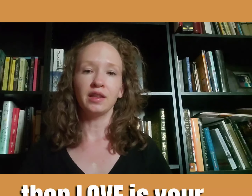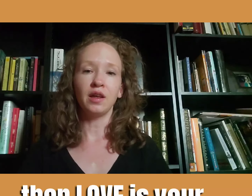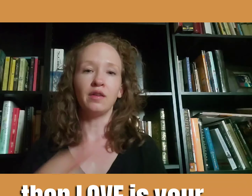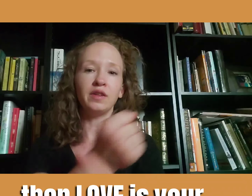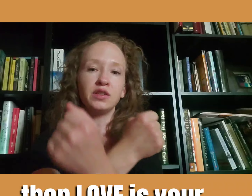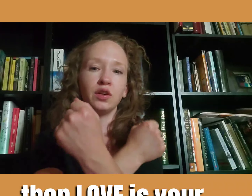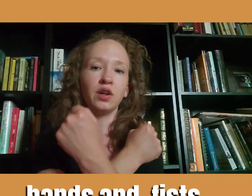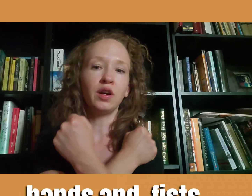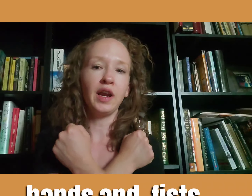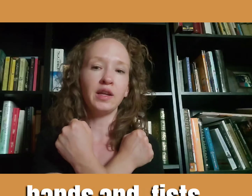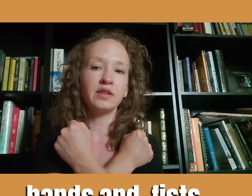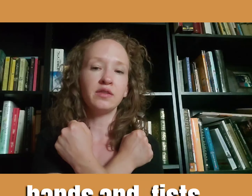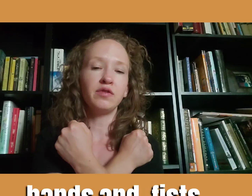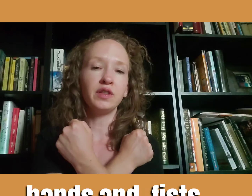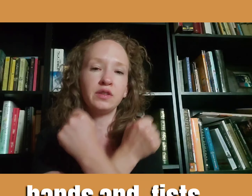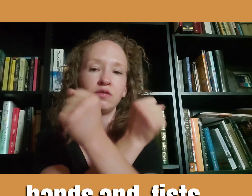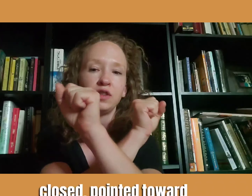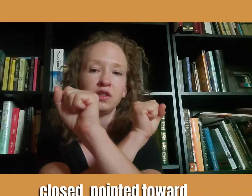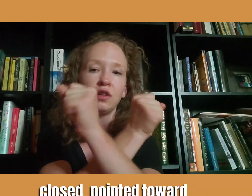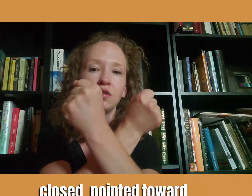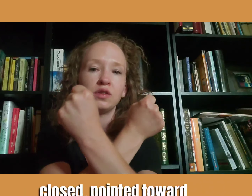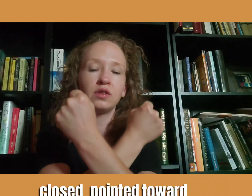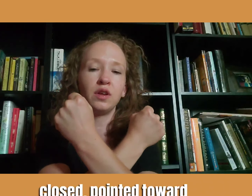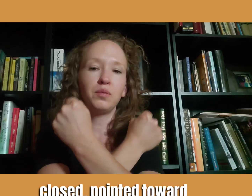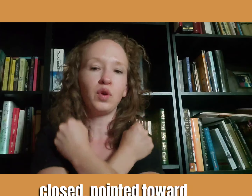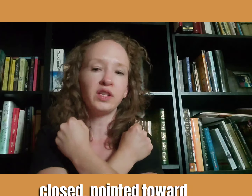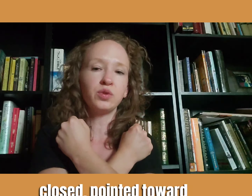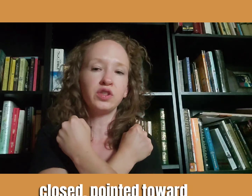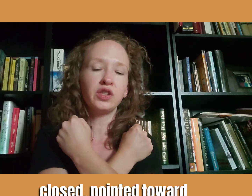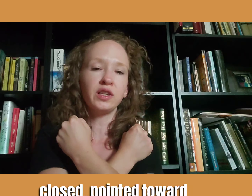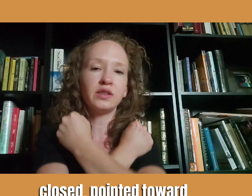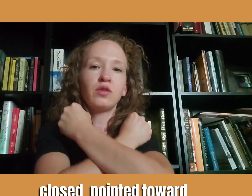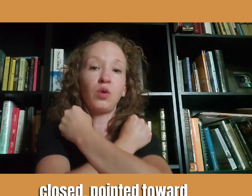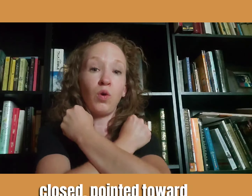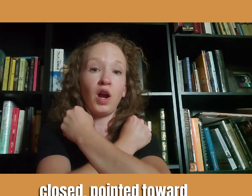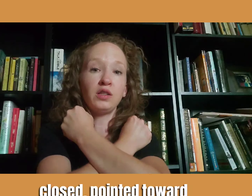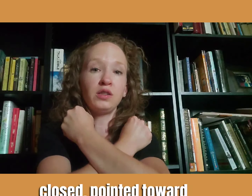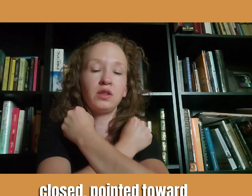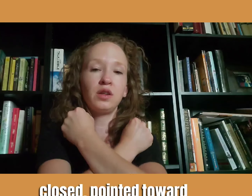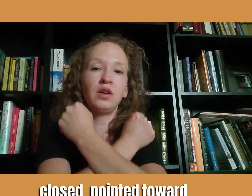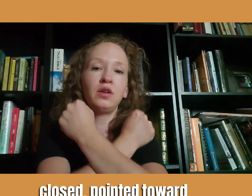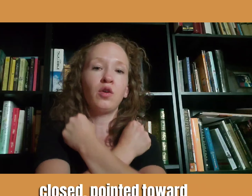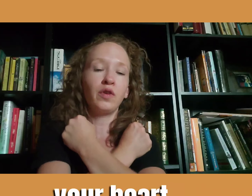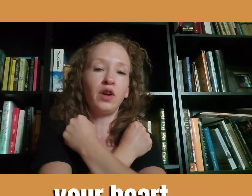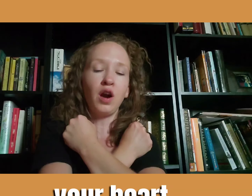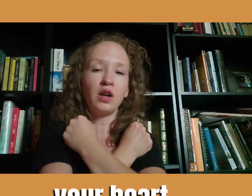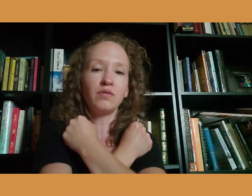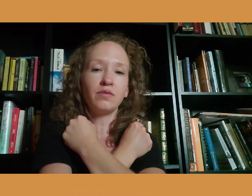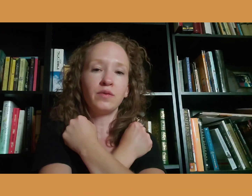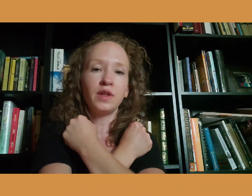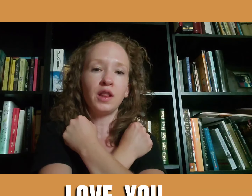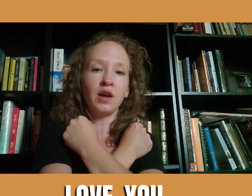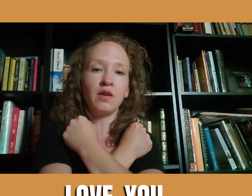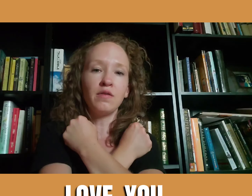then love is your hands and fists this closed pointed toward your chest crossed over your heart love